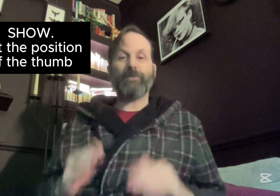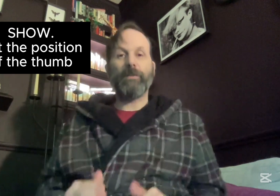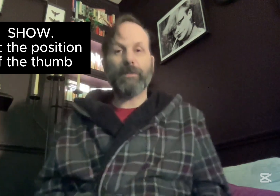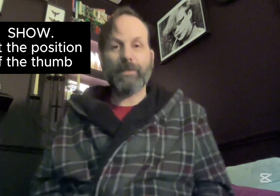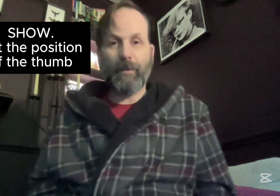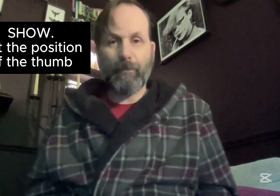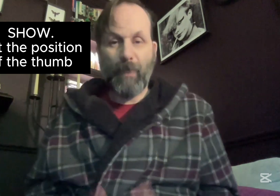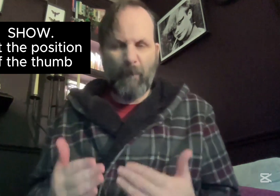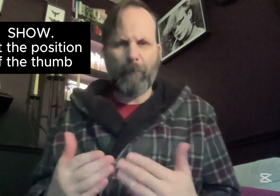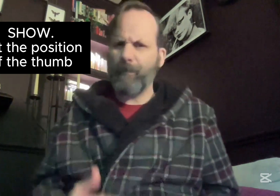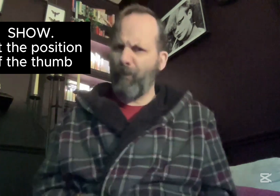position of the